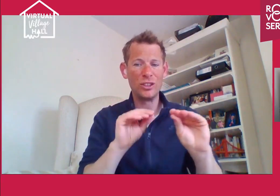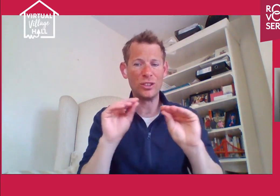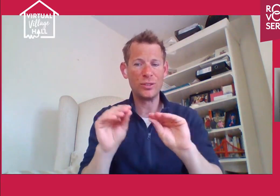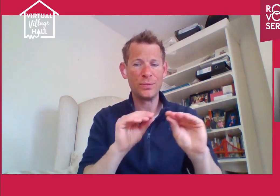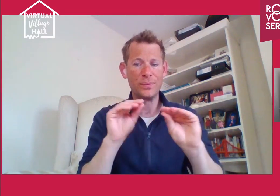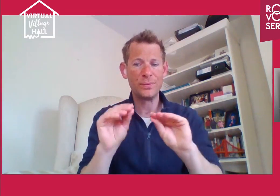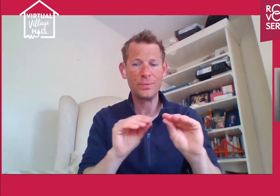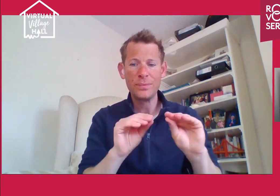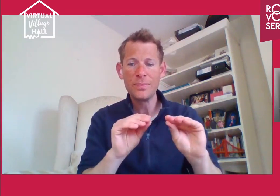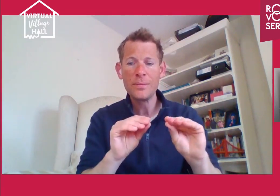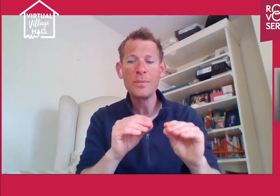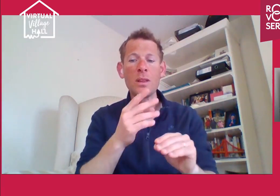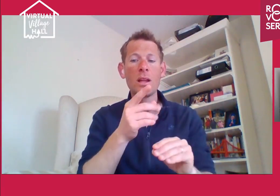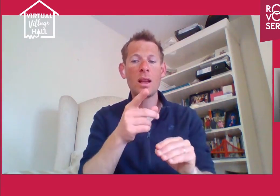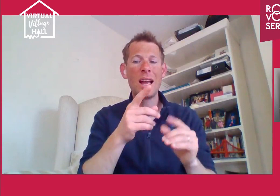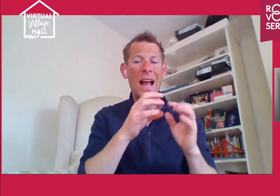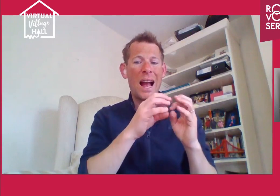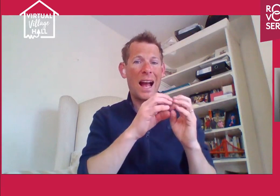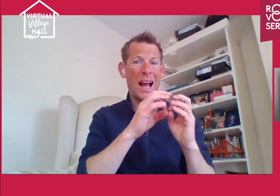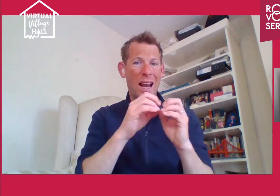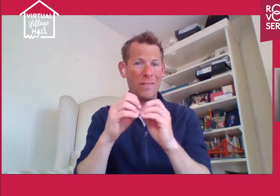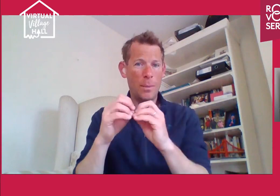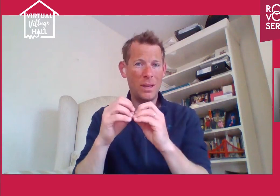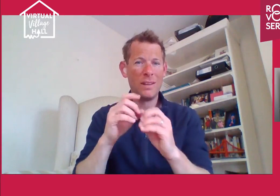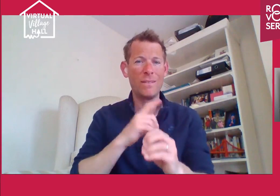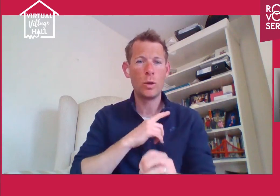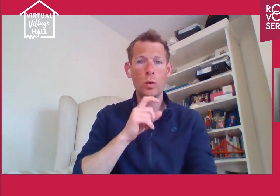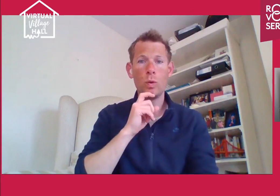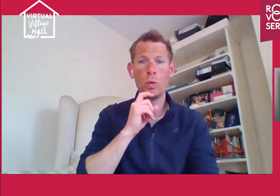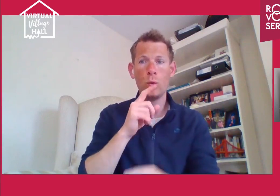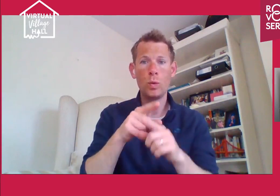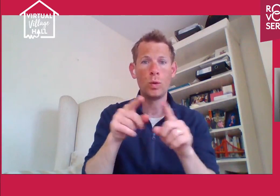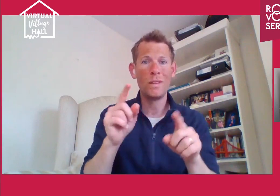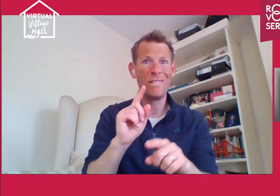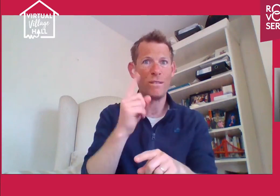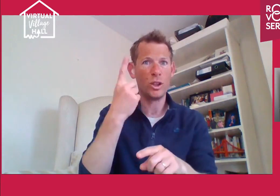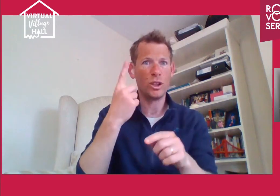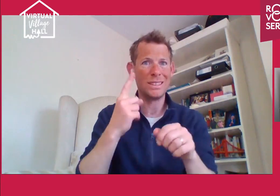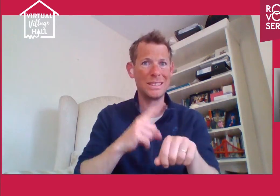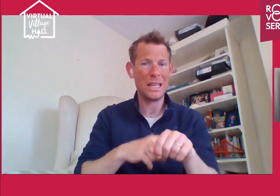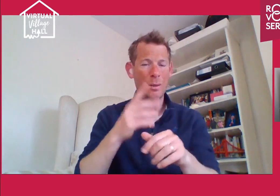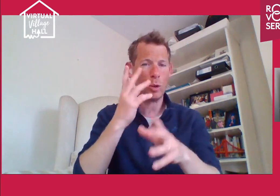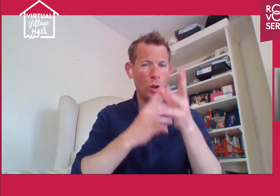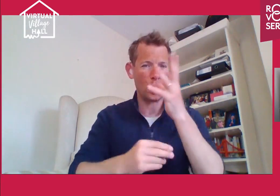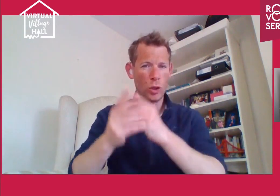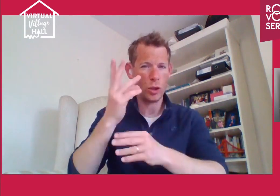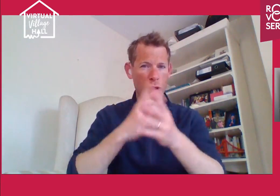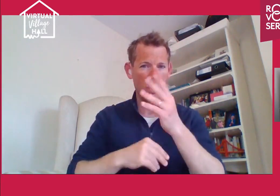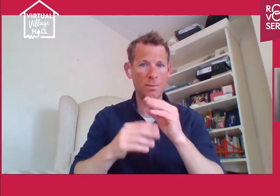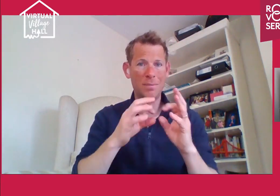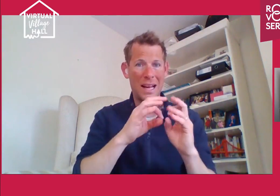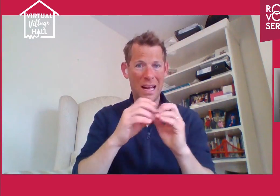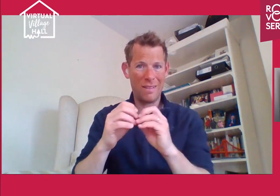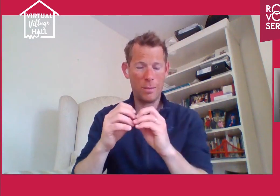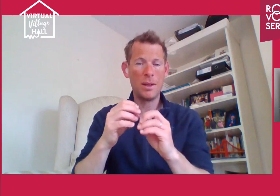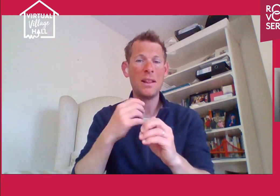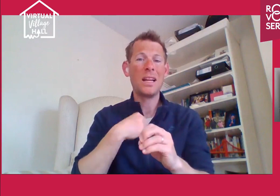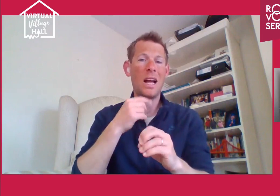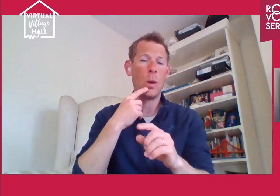Okay, so now we're going to move on to teaching some finger spelling. So maybe for some of you, it's the first time learning some